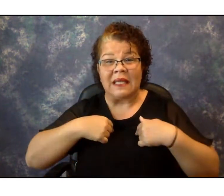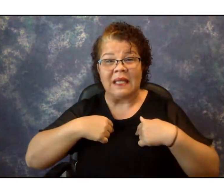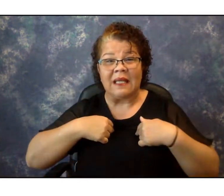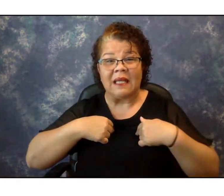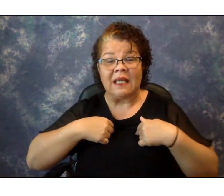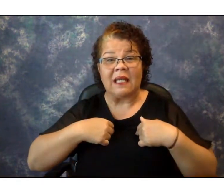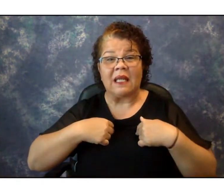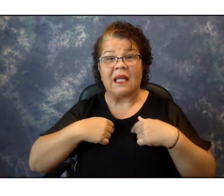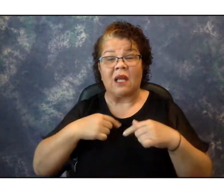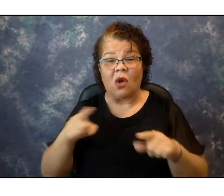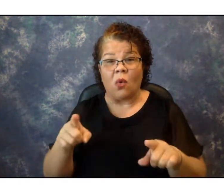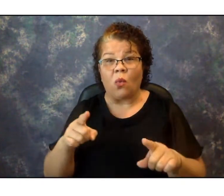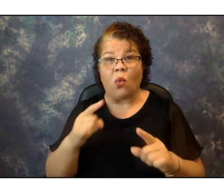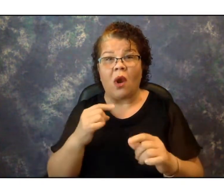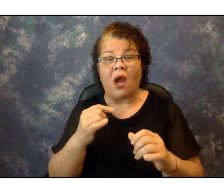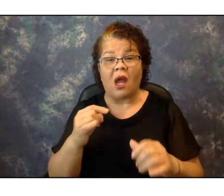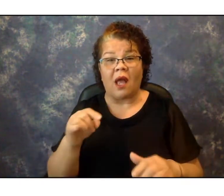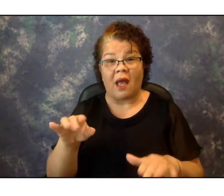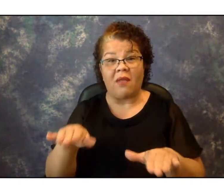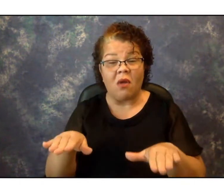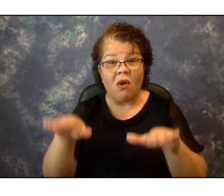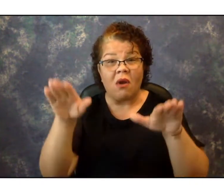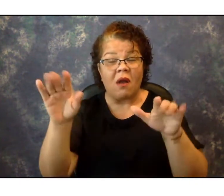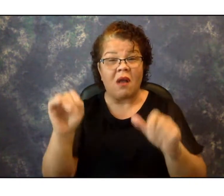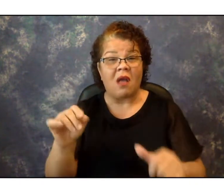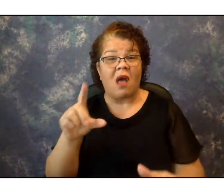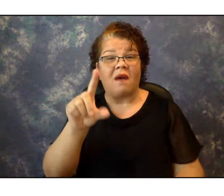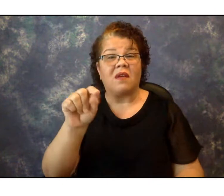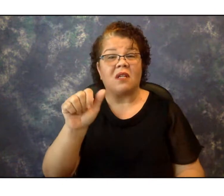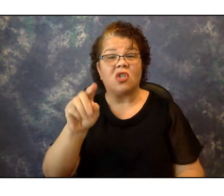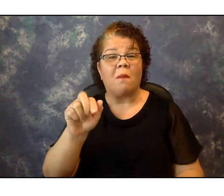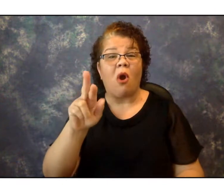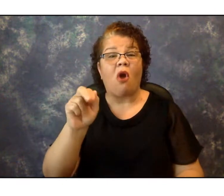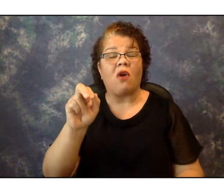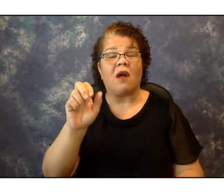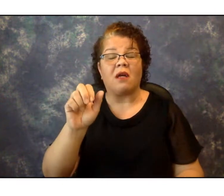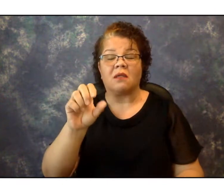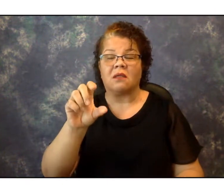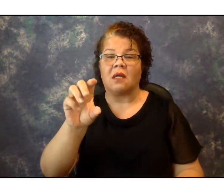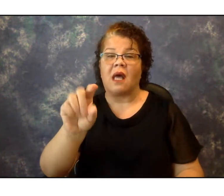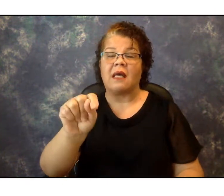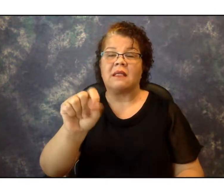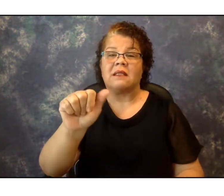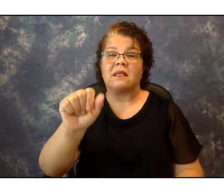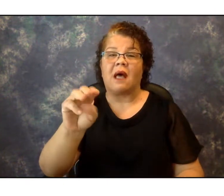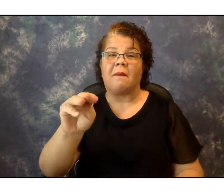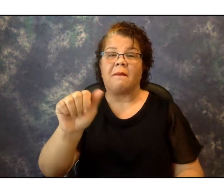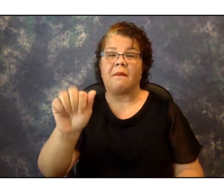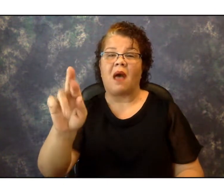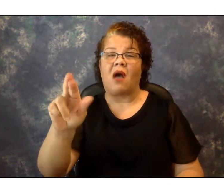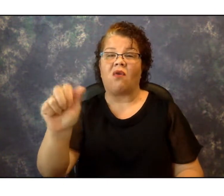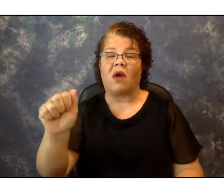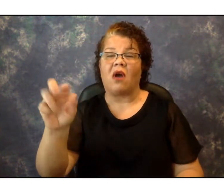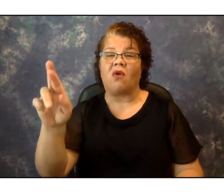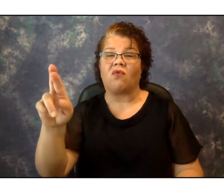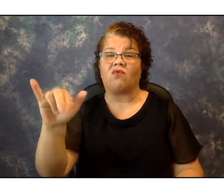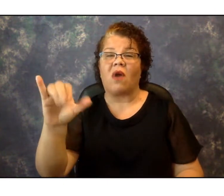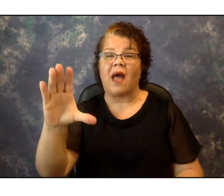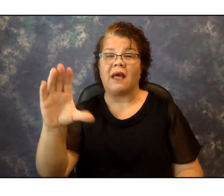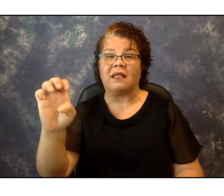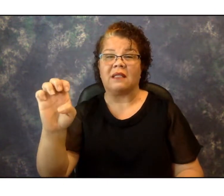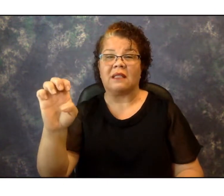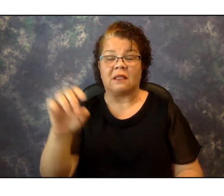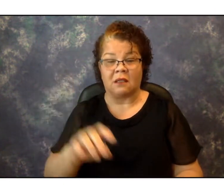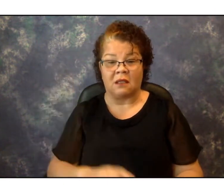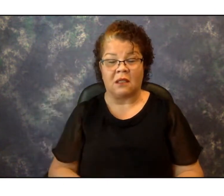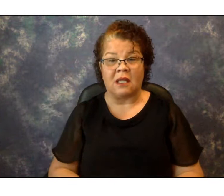with Tamar Rice, right? And so that they understand that it's not just about black men,